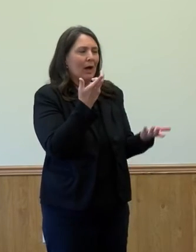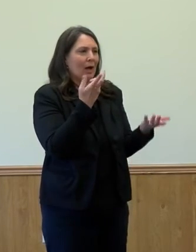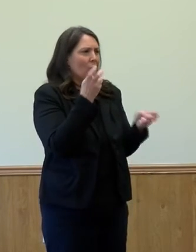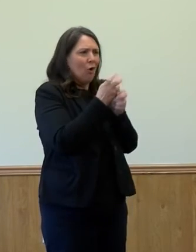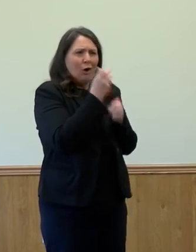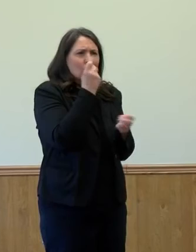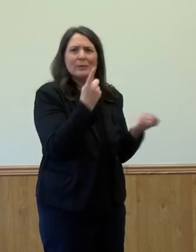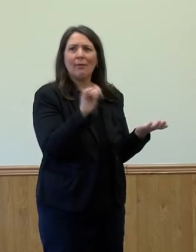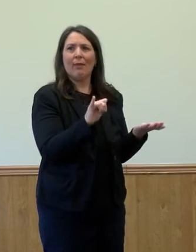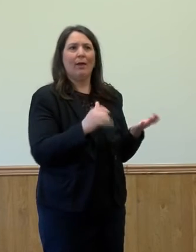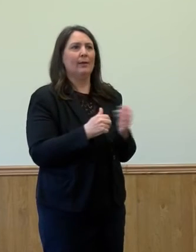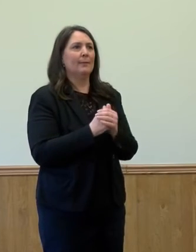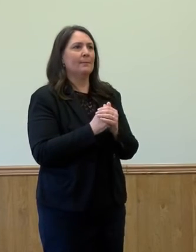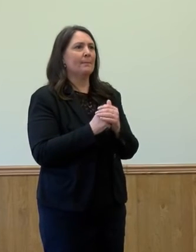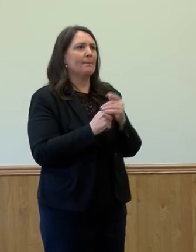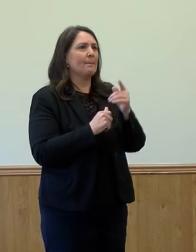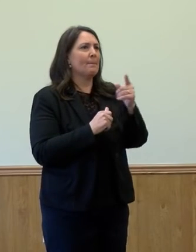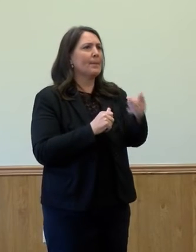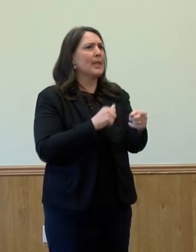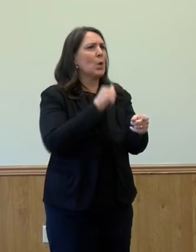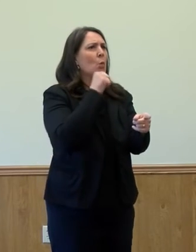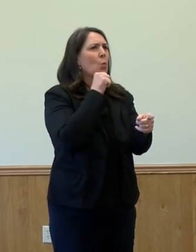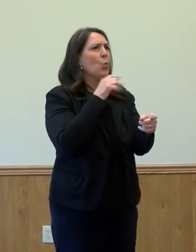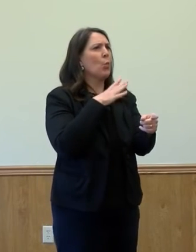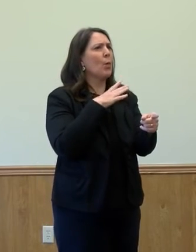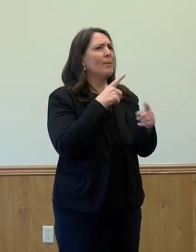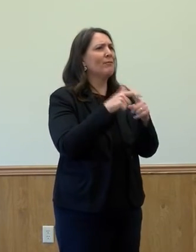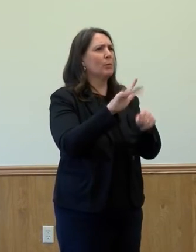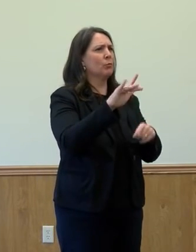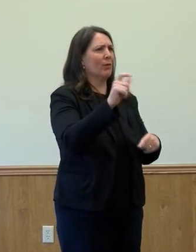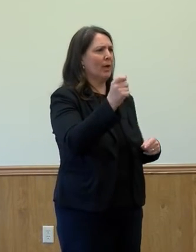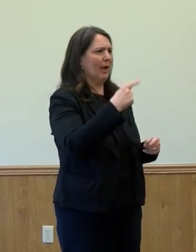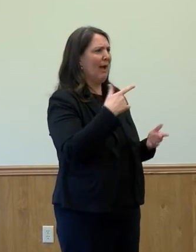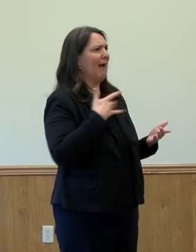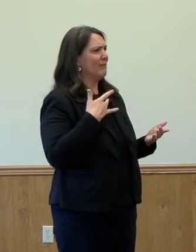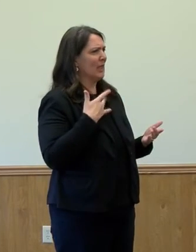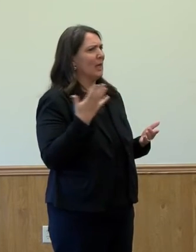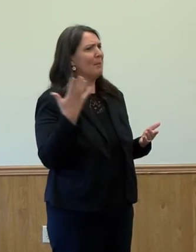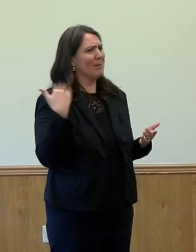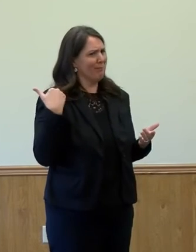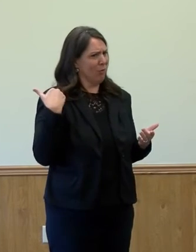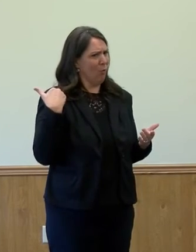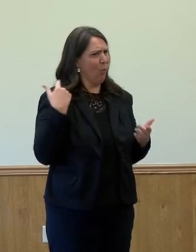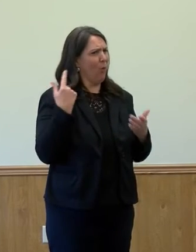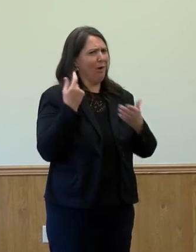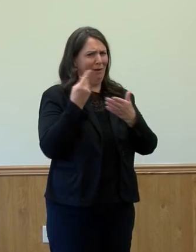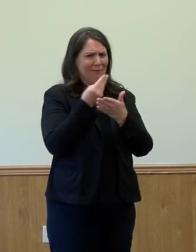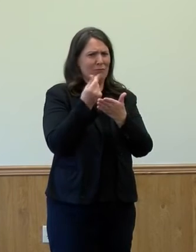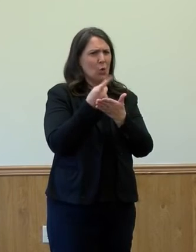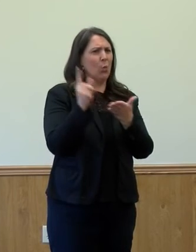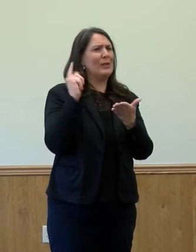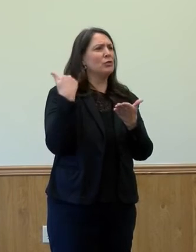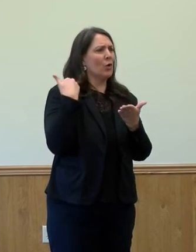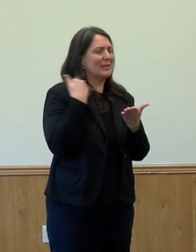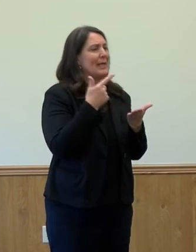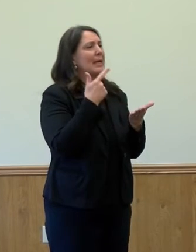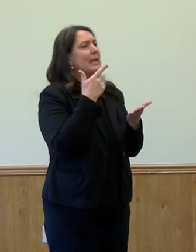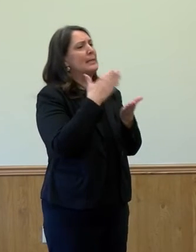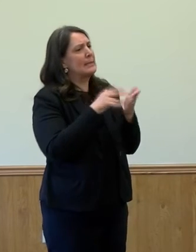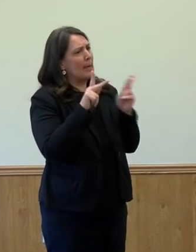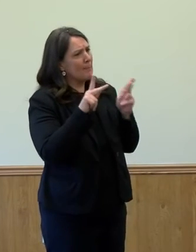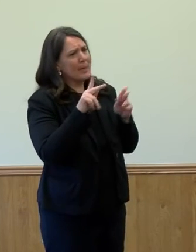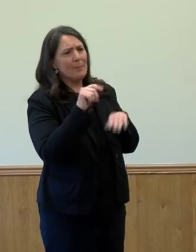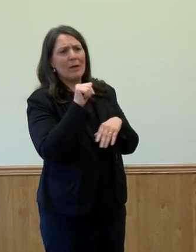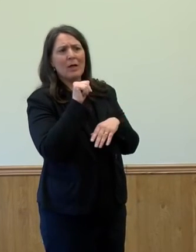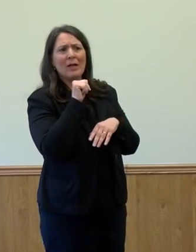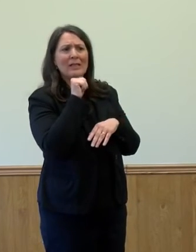Where was kind of the shift between, I felt like a few weeks ago, it also kind of was unvaccinated people, but I also felt like it was, you were explaining it was people not wearing